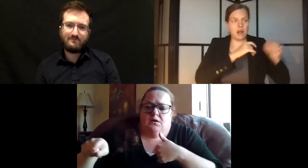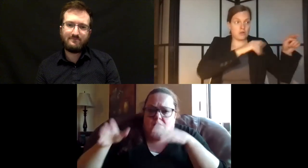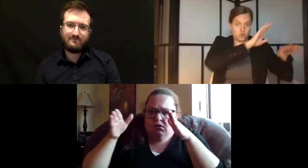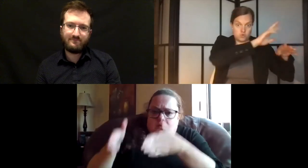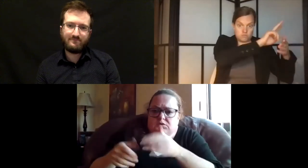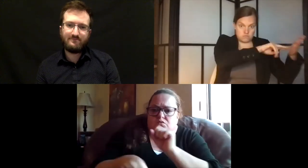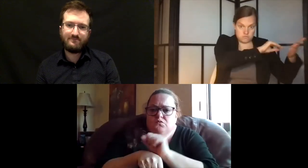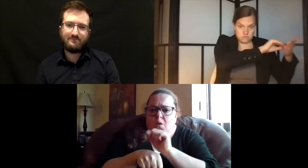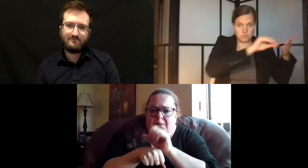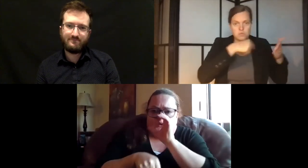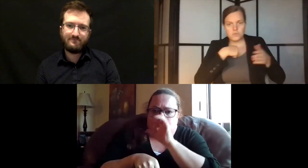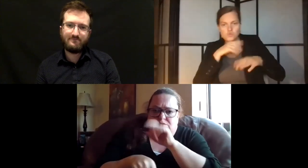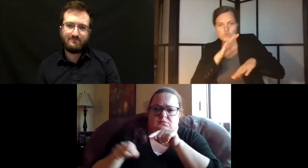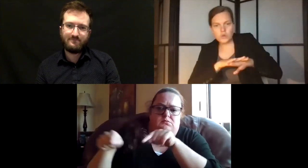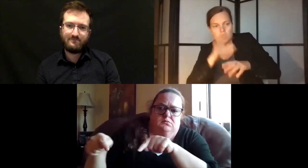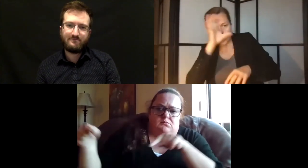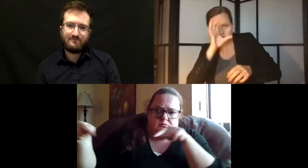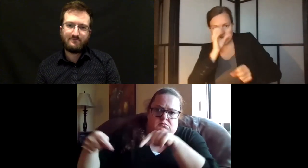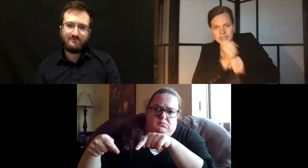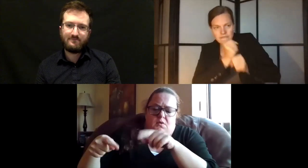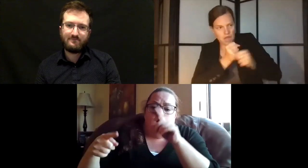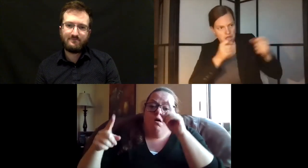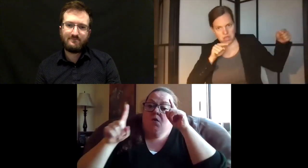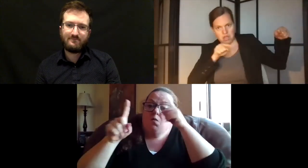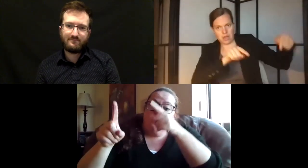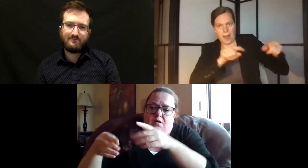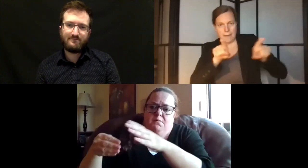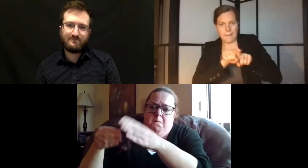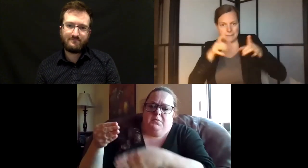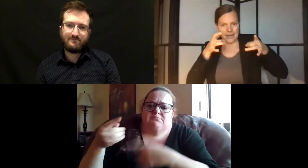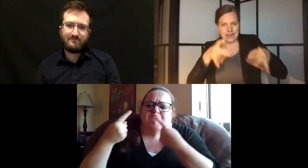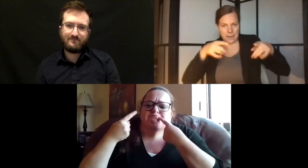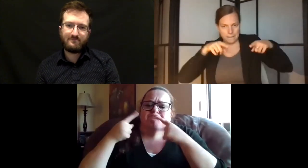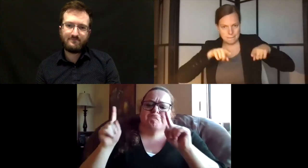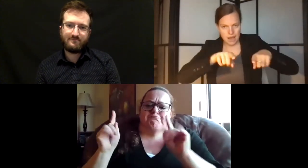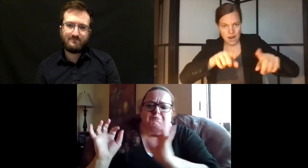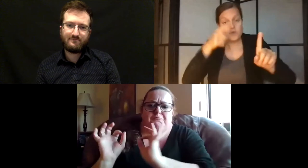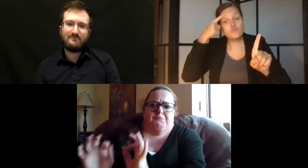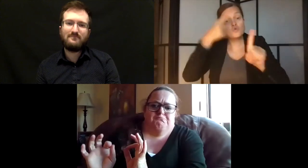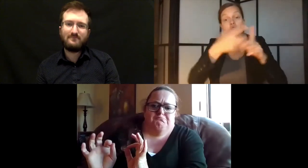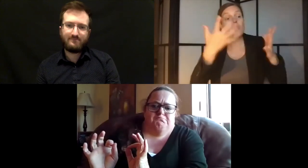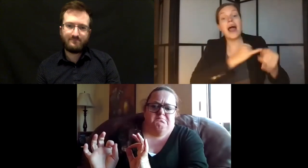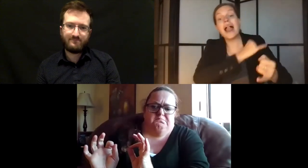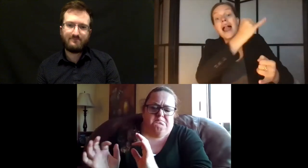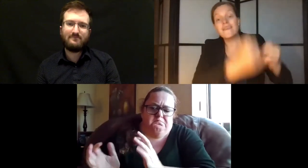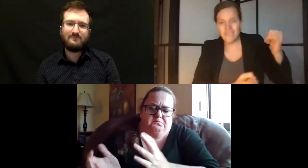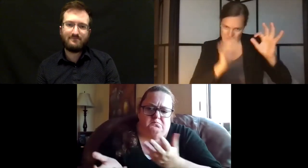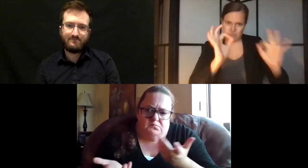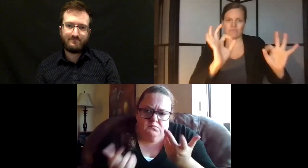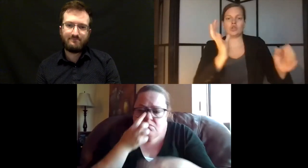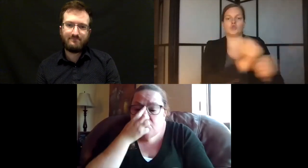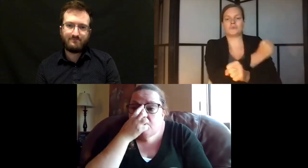ASL. And so if our clients need that program, we can also refer them into the literacy programs to help